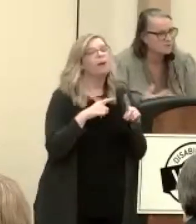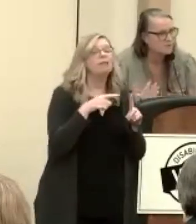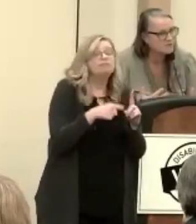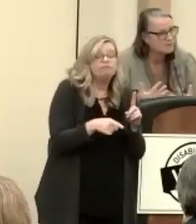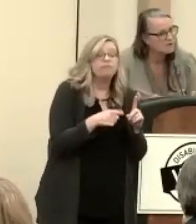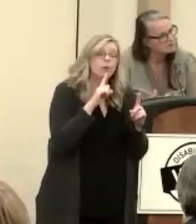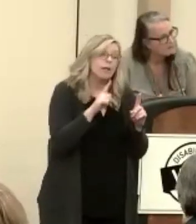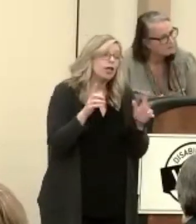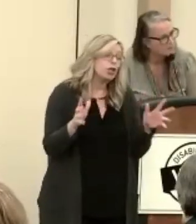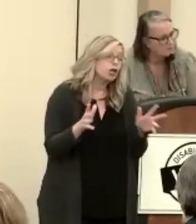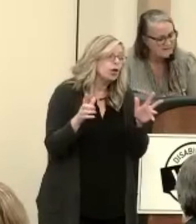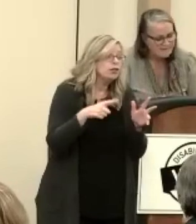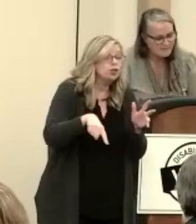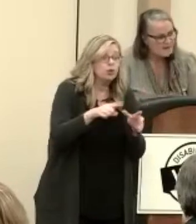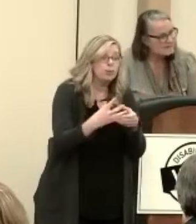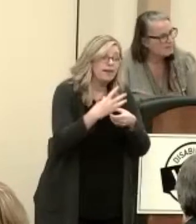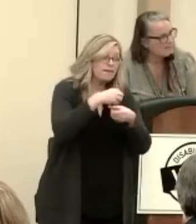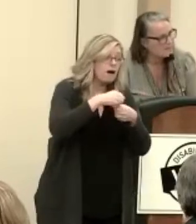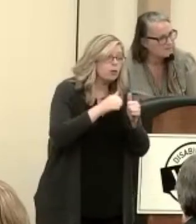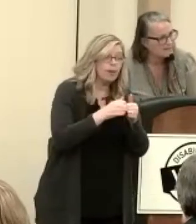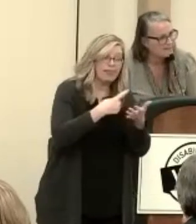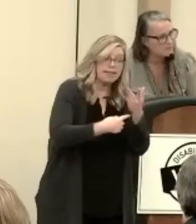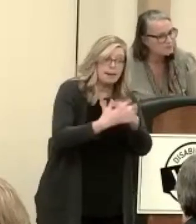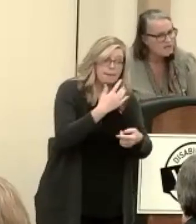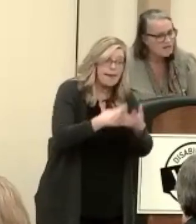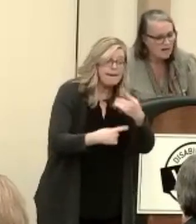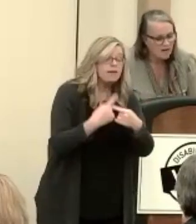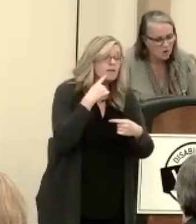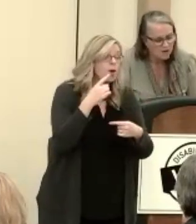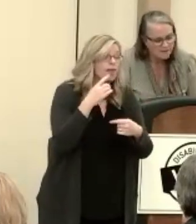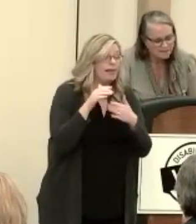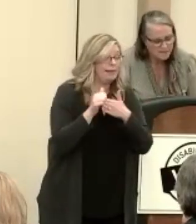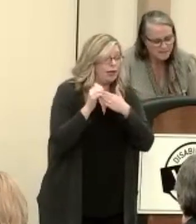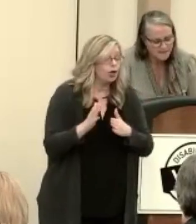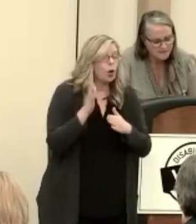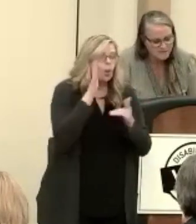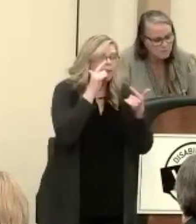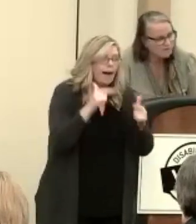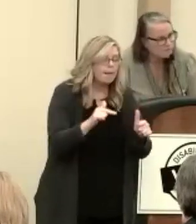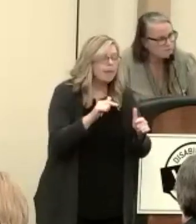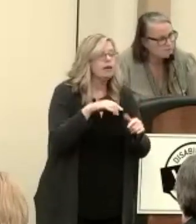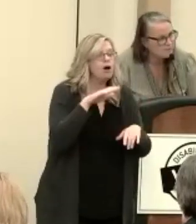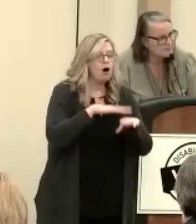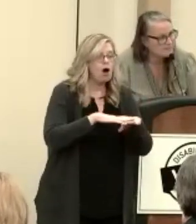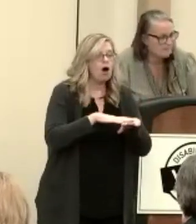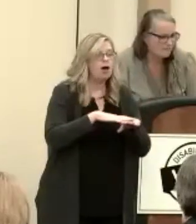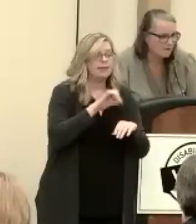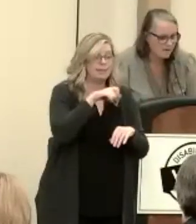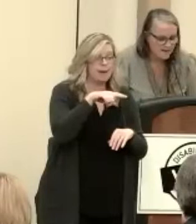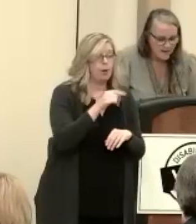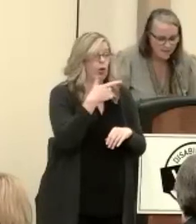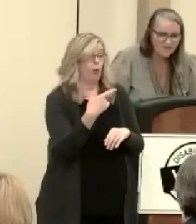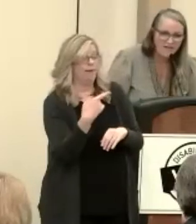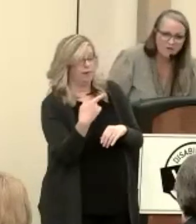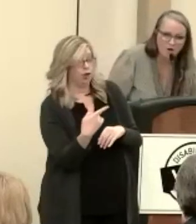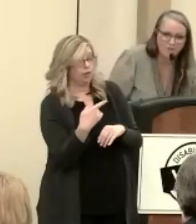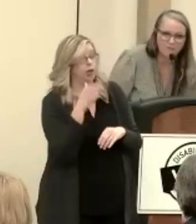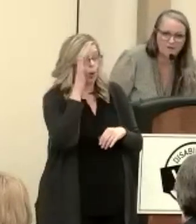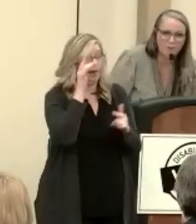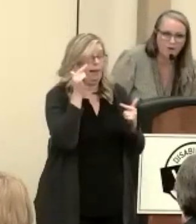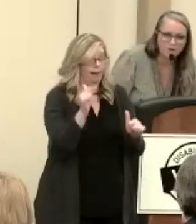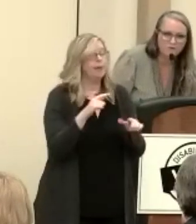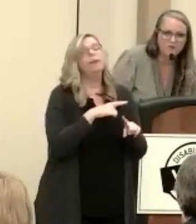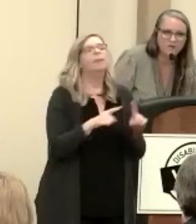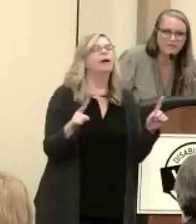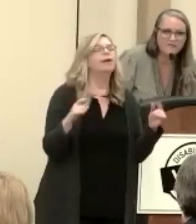also a multi-party platform debate coming up with the leaders on the 21st of September. But thank you all for being